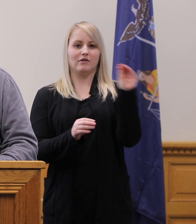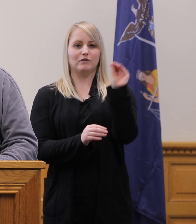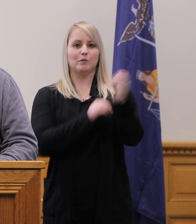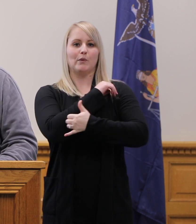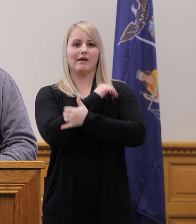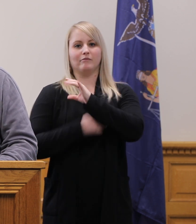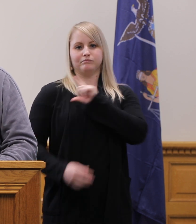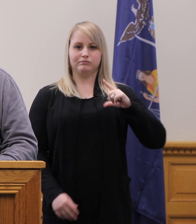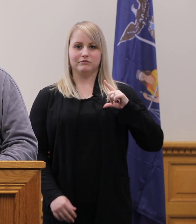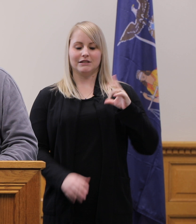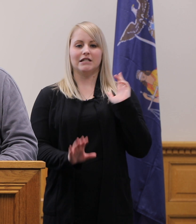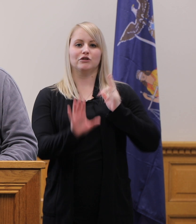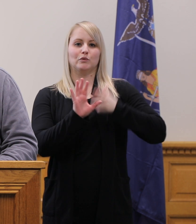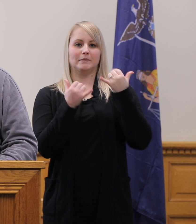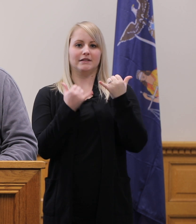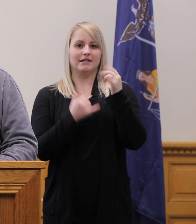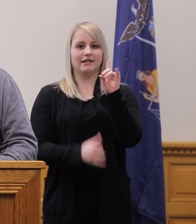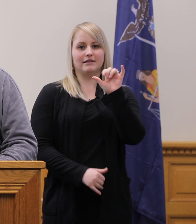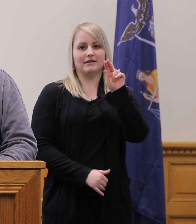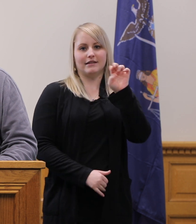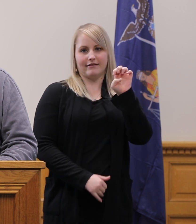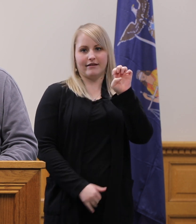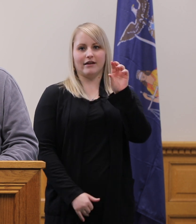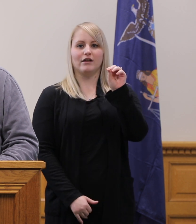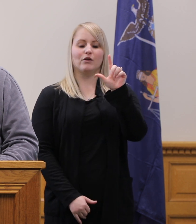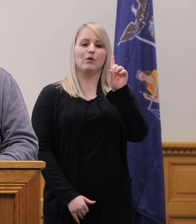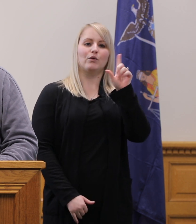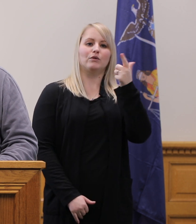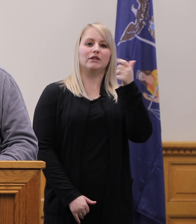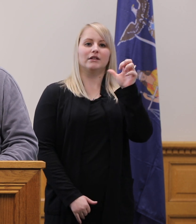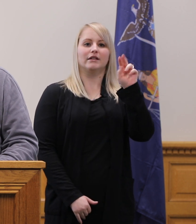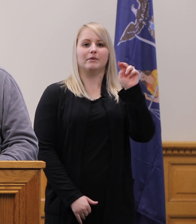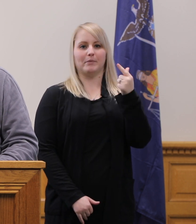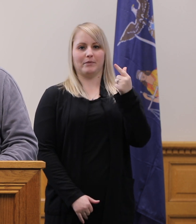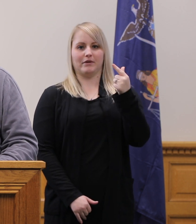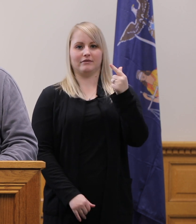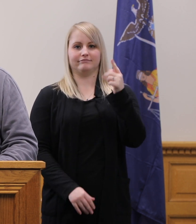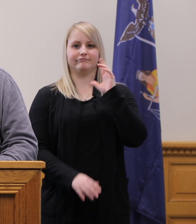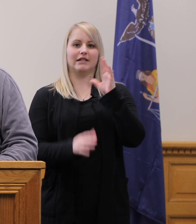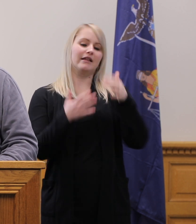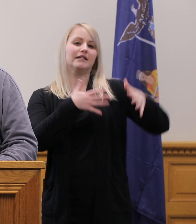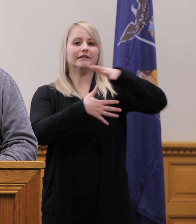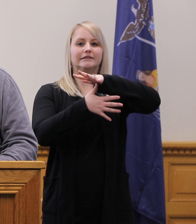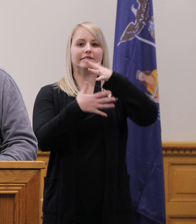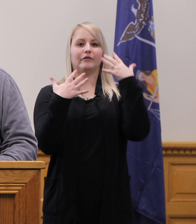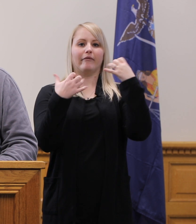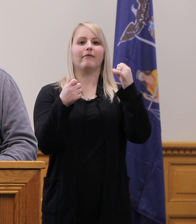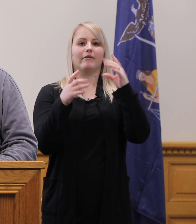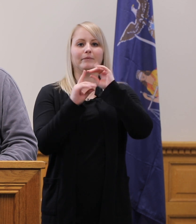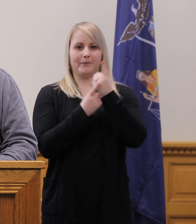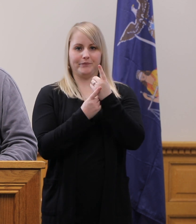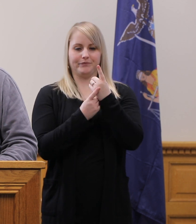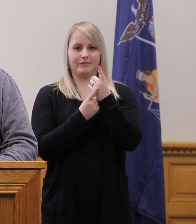Oldenburg, Senior Public Health Educator for the Oswego County Health Department. The COVID-19 virus has deeply infiltrated our